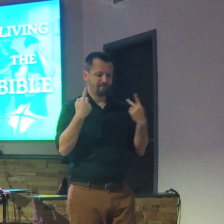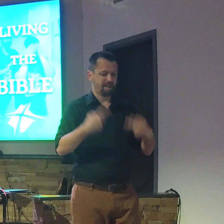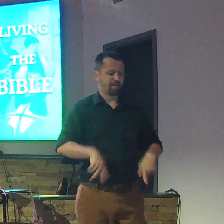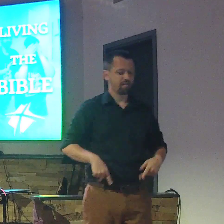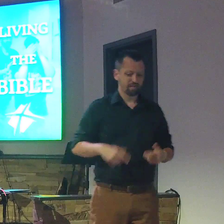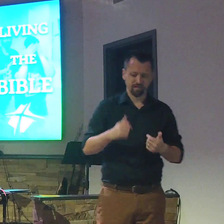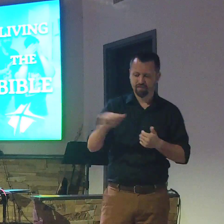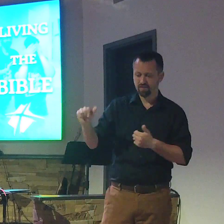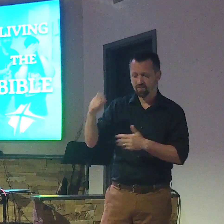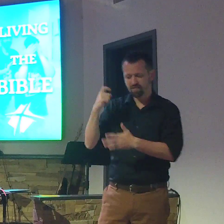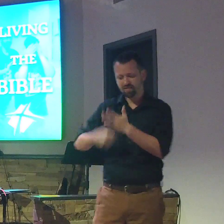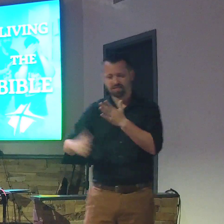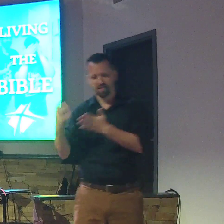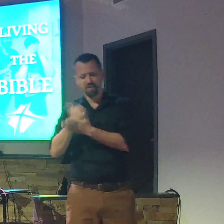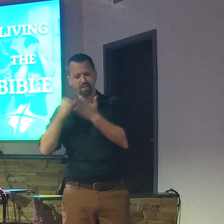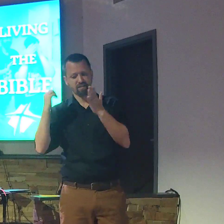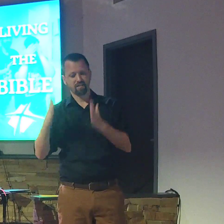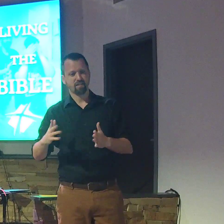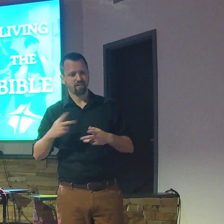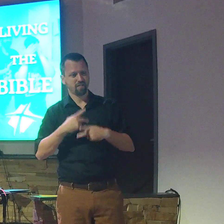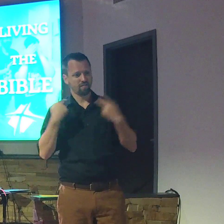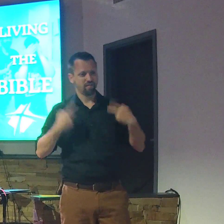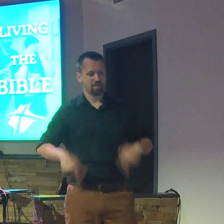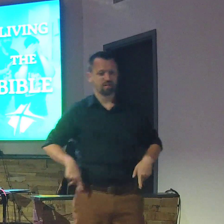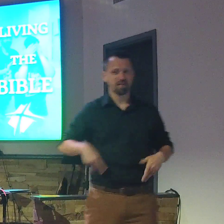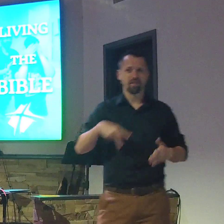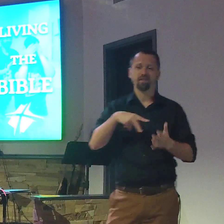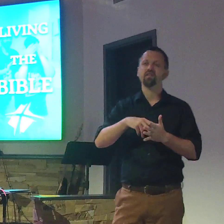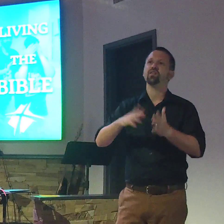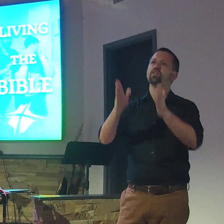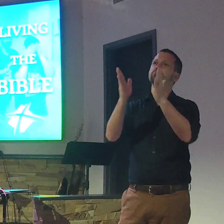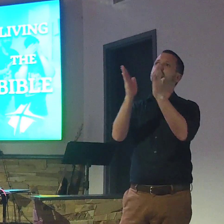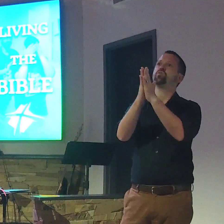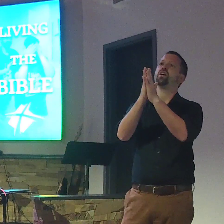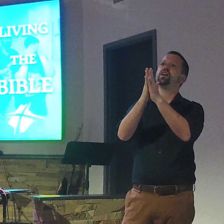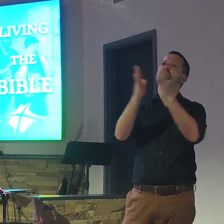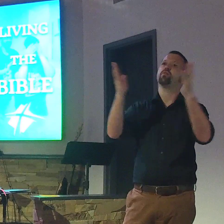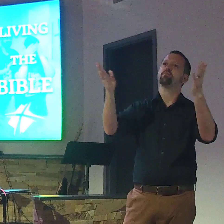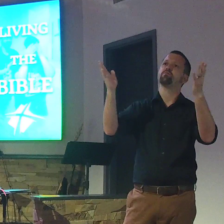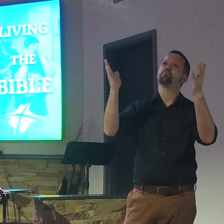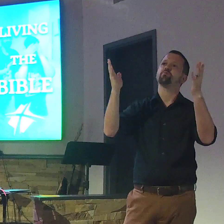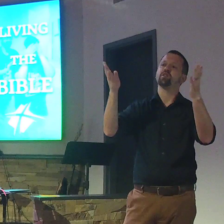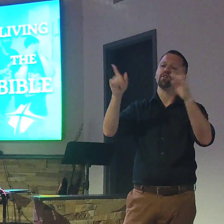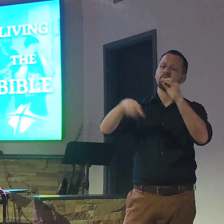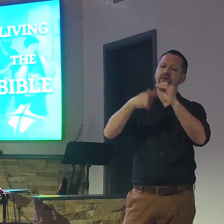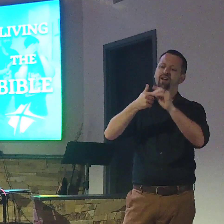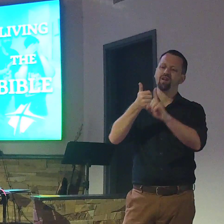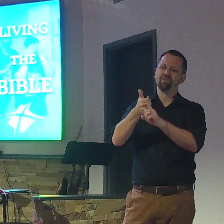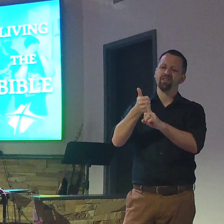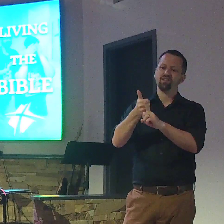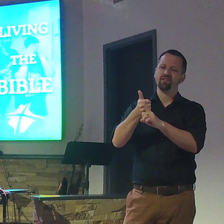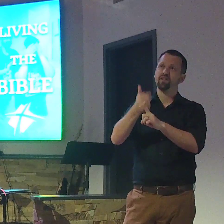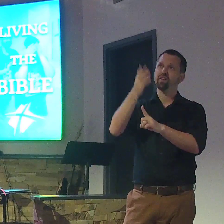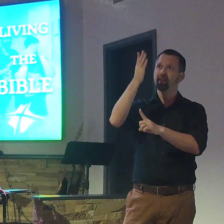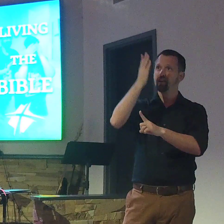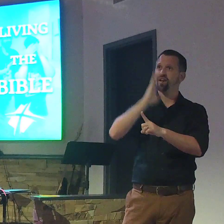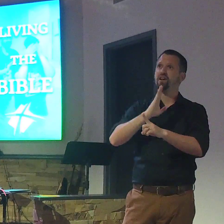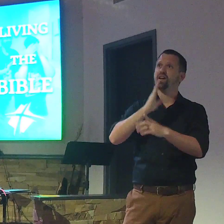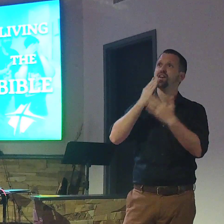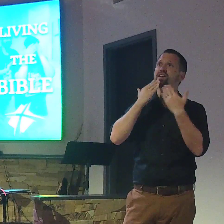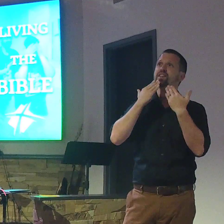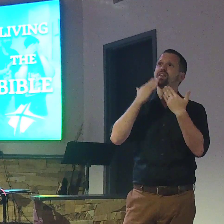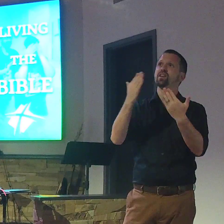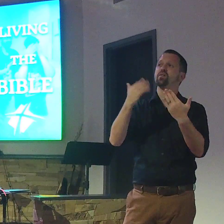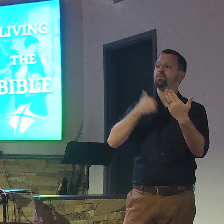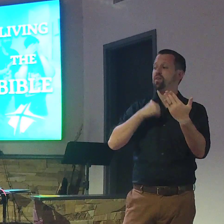the other a tax collector. The Pharisee stood and prayed these things about himself. God, I thank you that